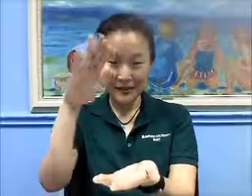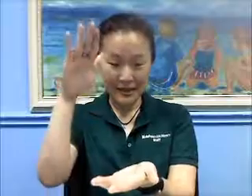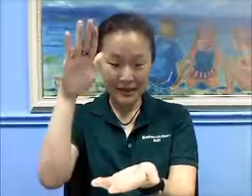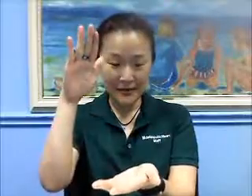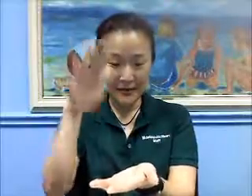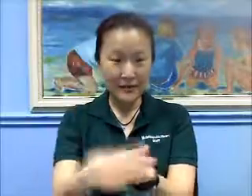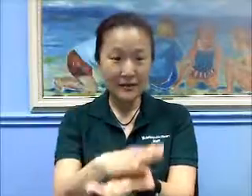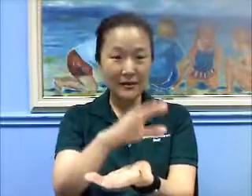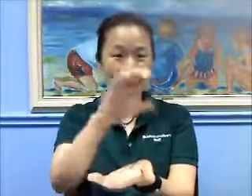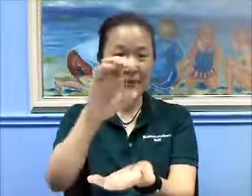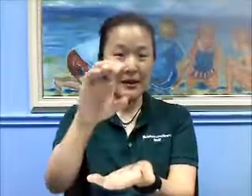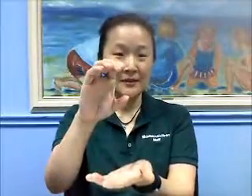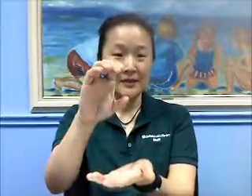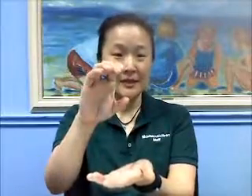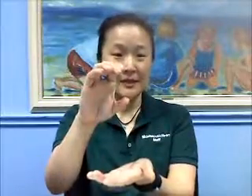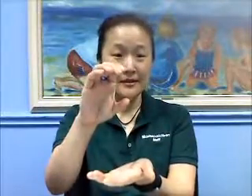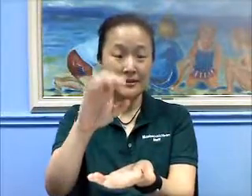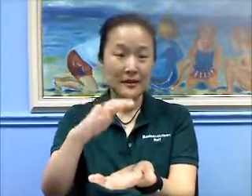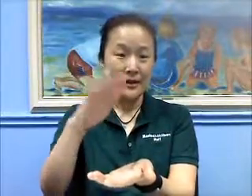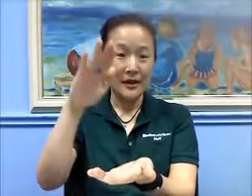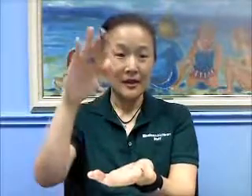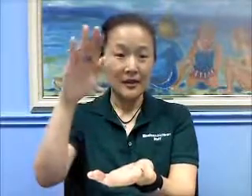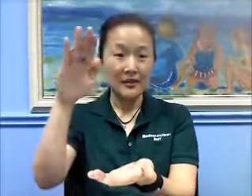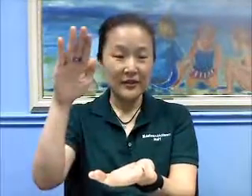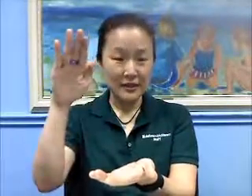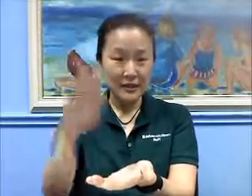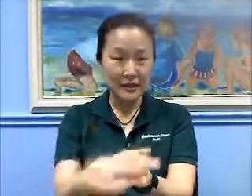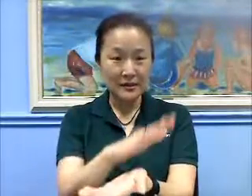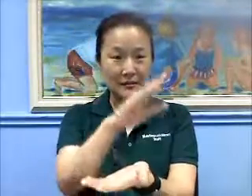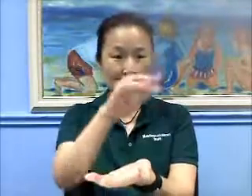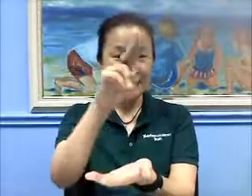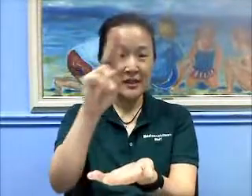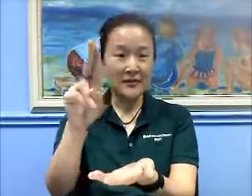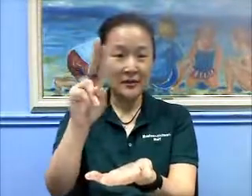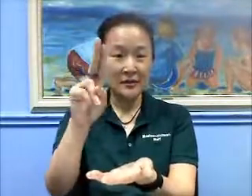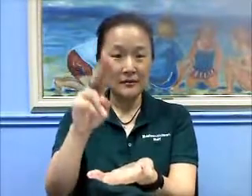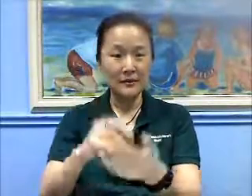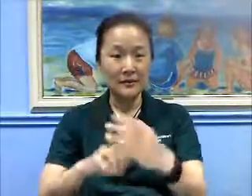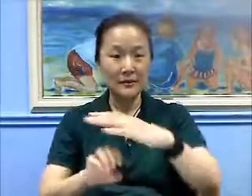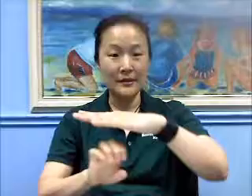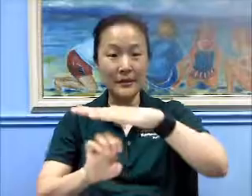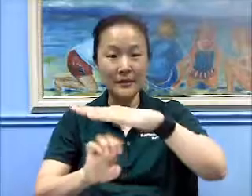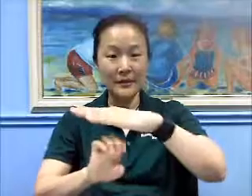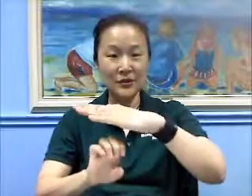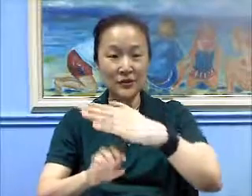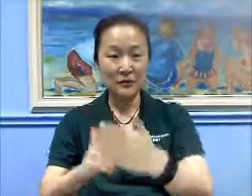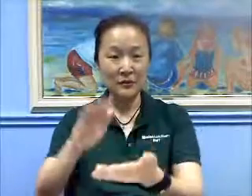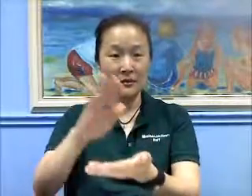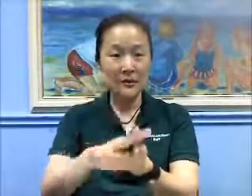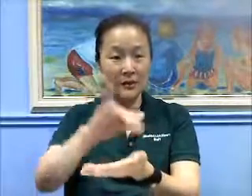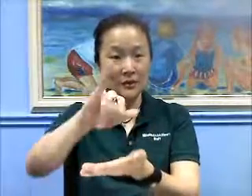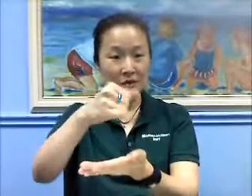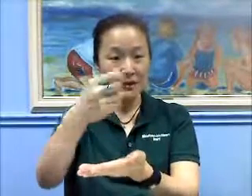be the same thing. Clap your hands for C. And then university is clap your hands for U. So elementary school, junior